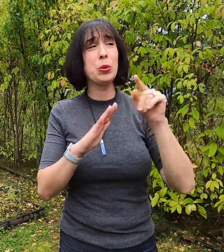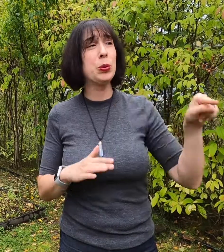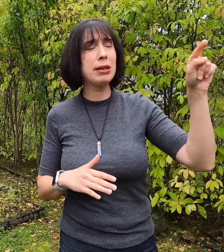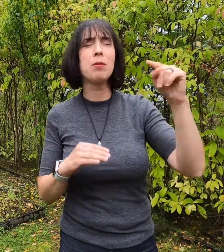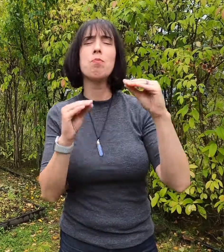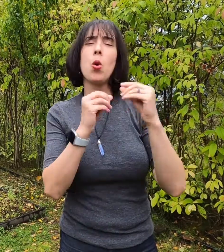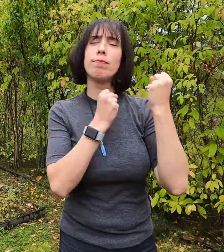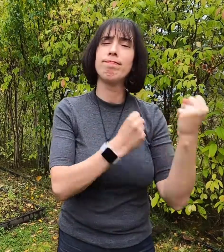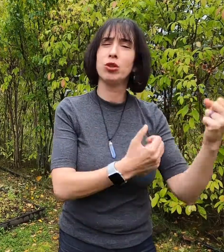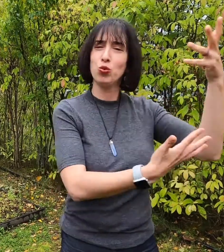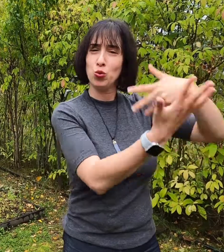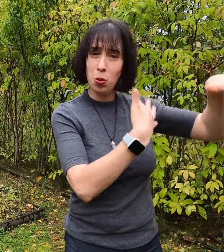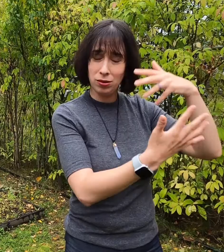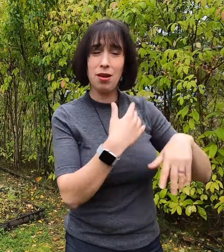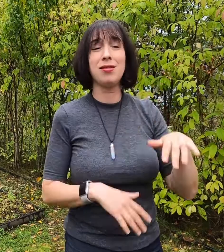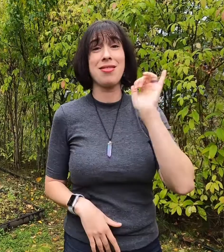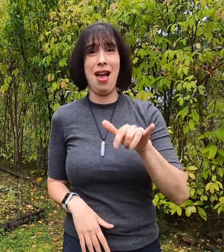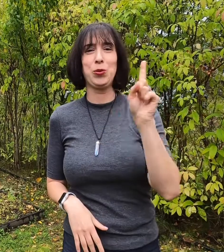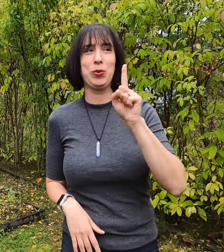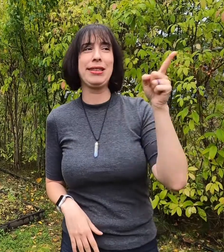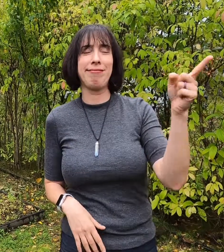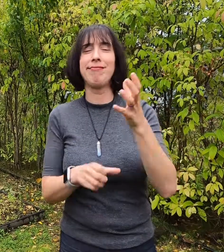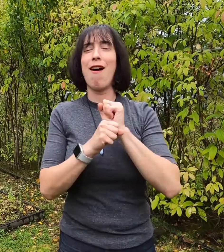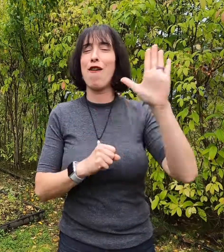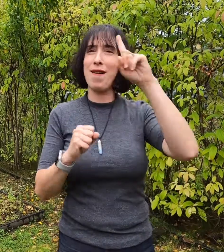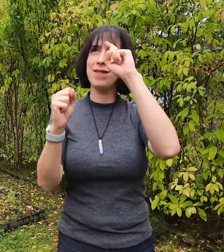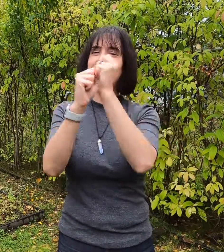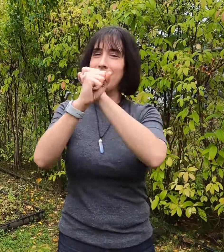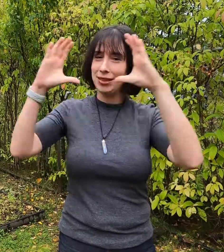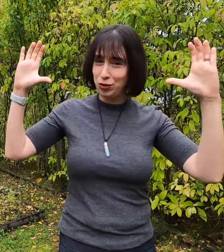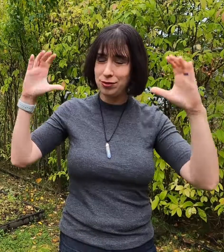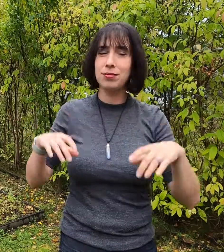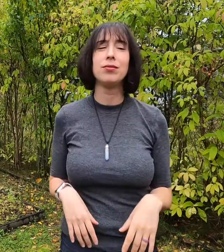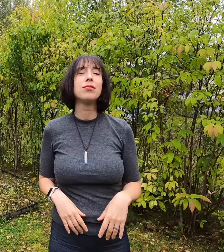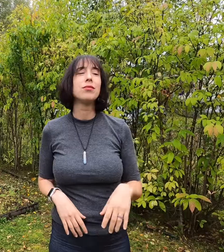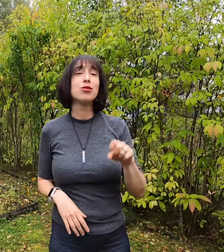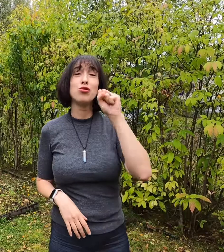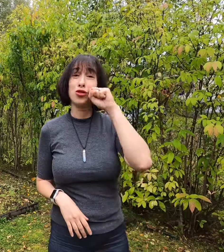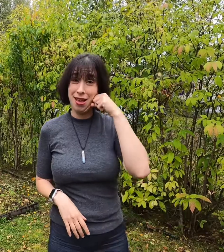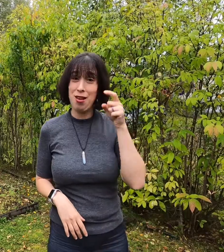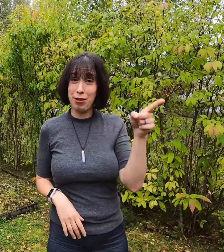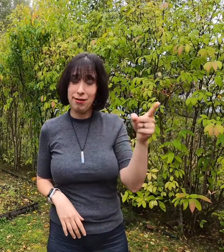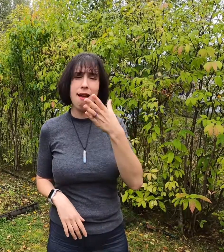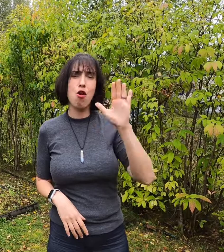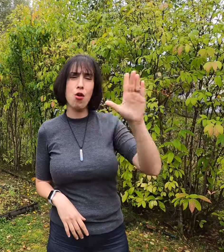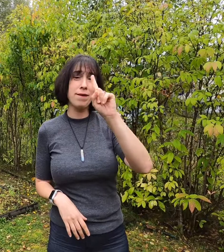that they were more spiritual and religious, whereas the other events that she would go to were more social in nature. And that